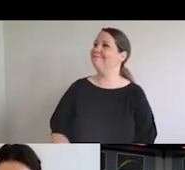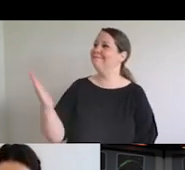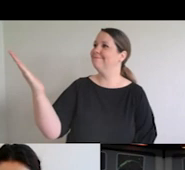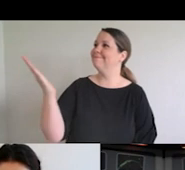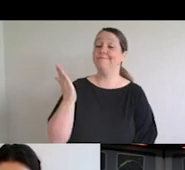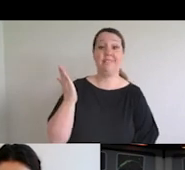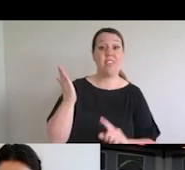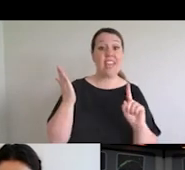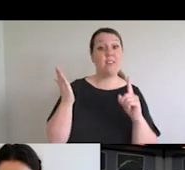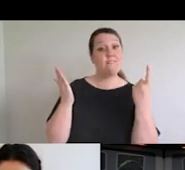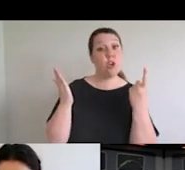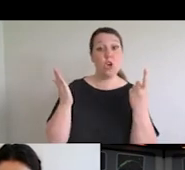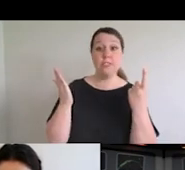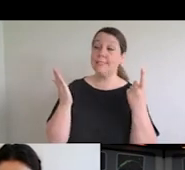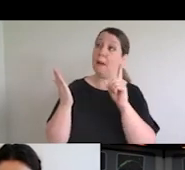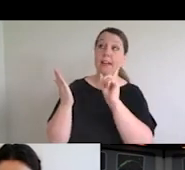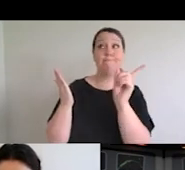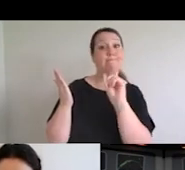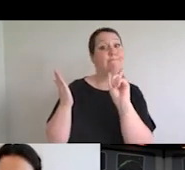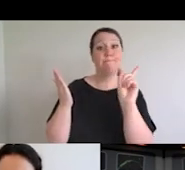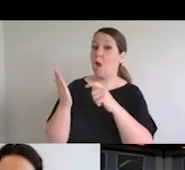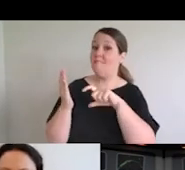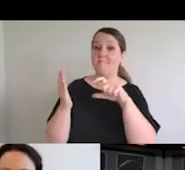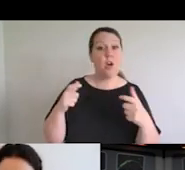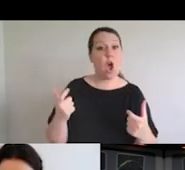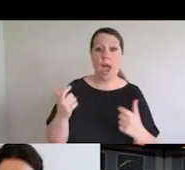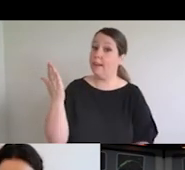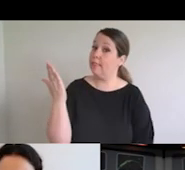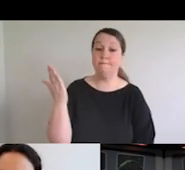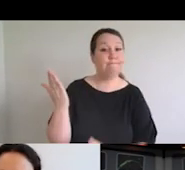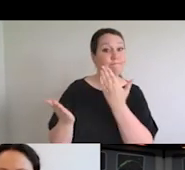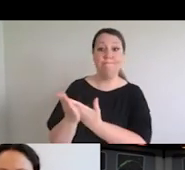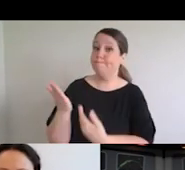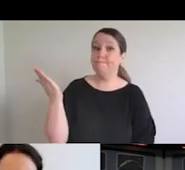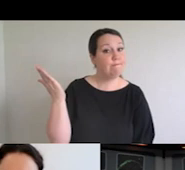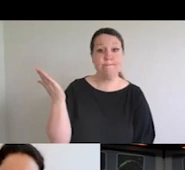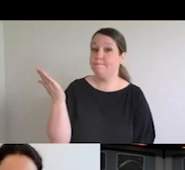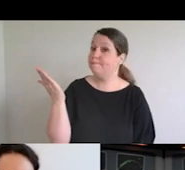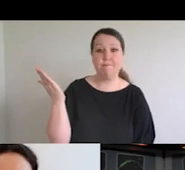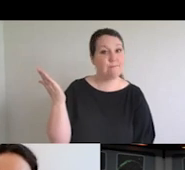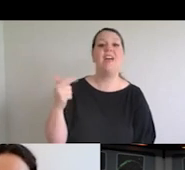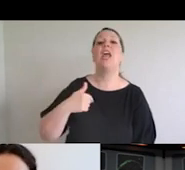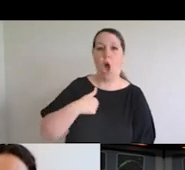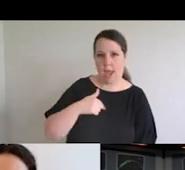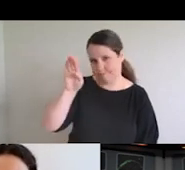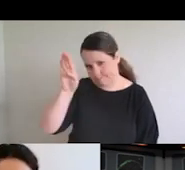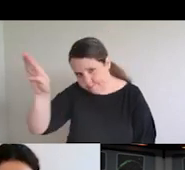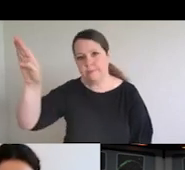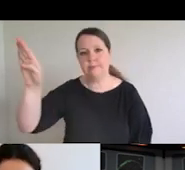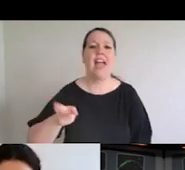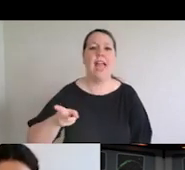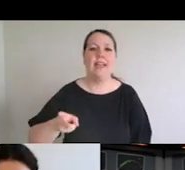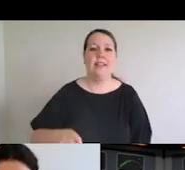offer, but we're carrying on. Back to you. Thanks, David. Thank you so much. We are a bit